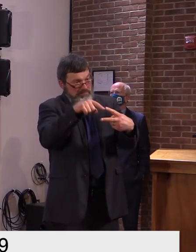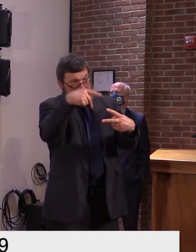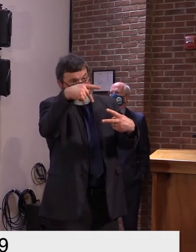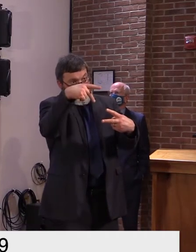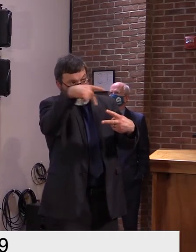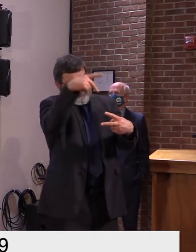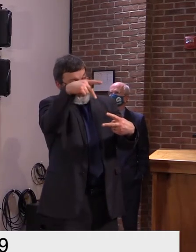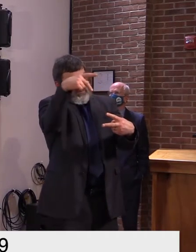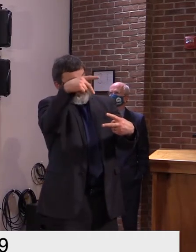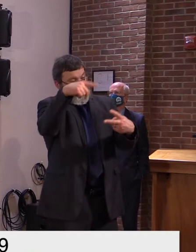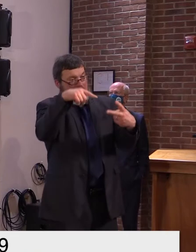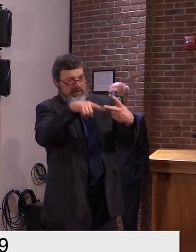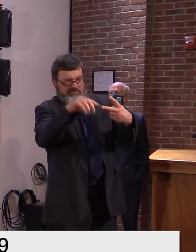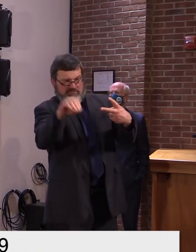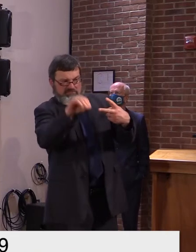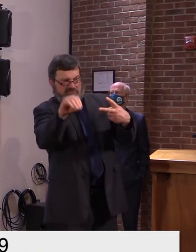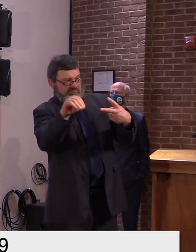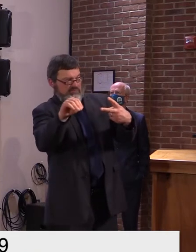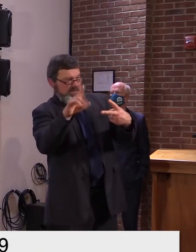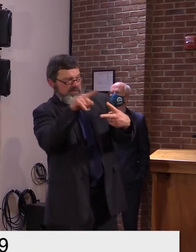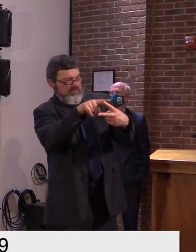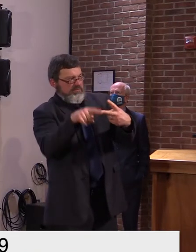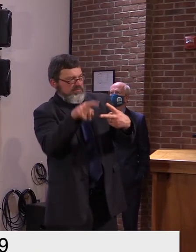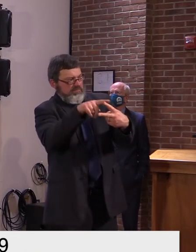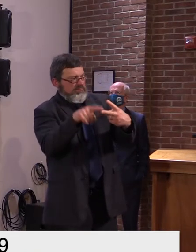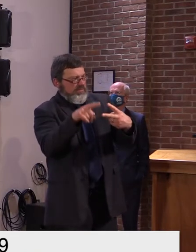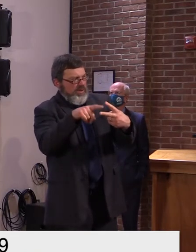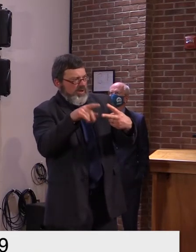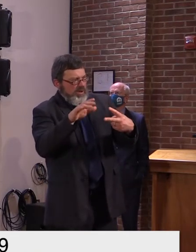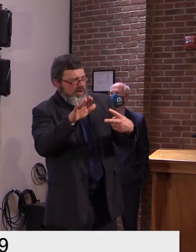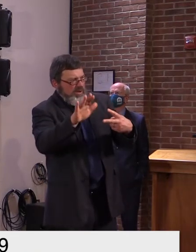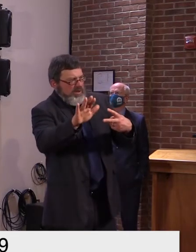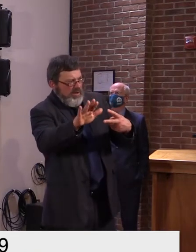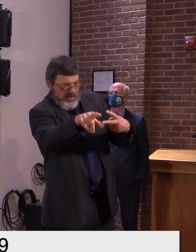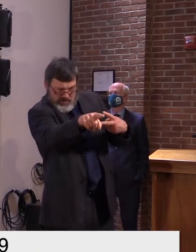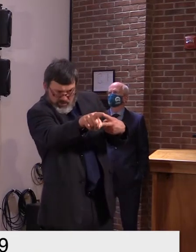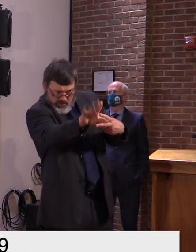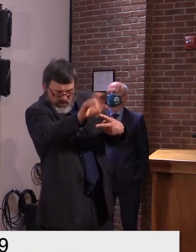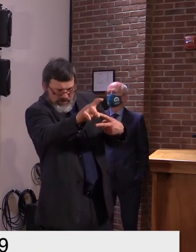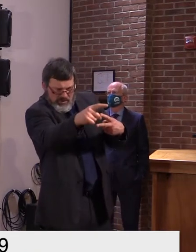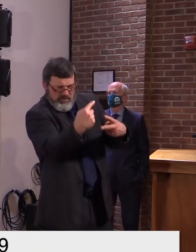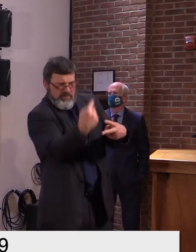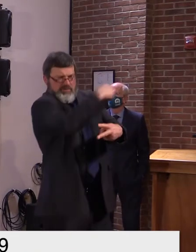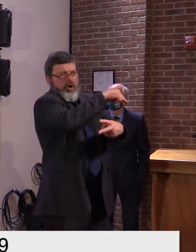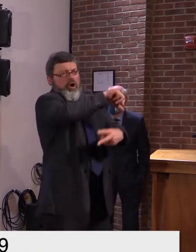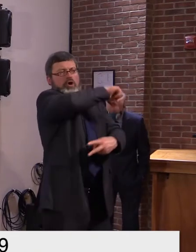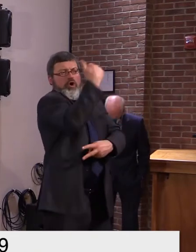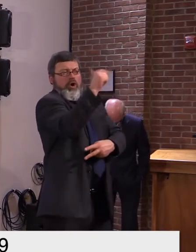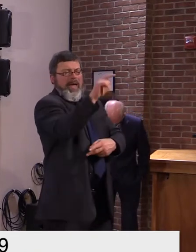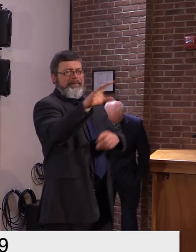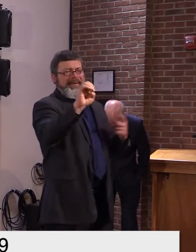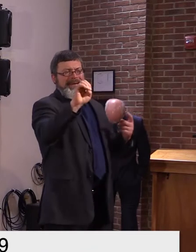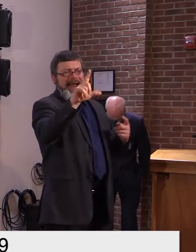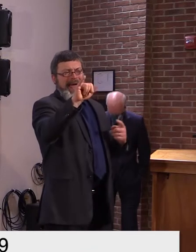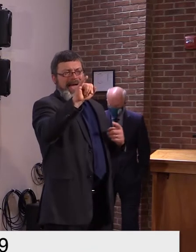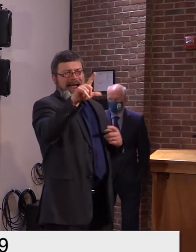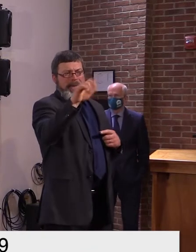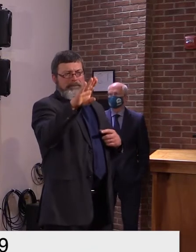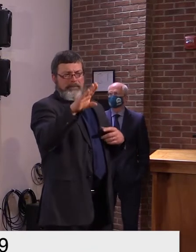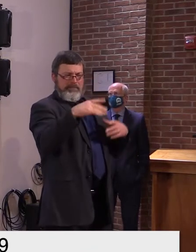being connected to Eli Lilly. So, and there is no other vaccine that's received emergency use